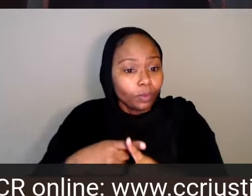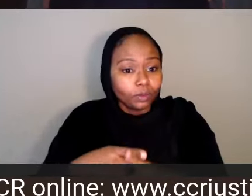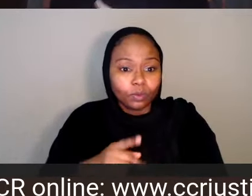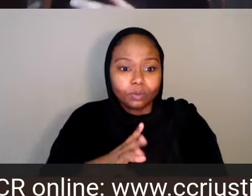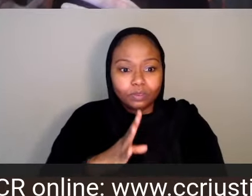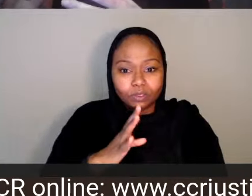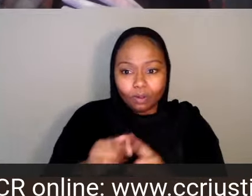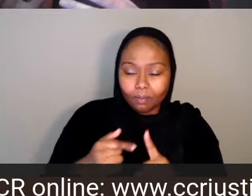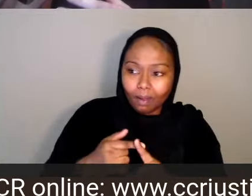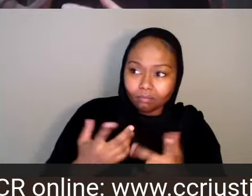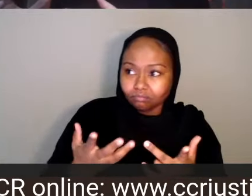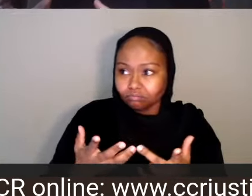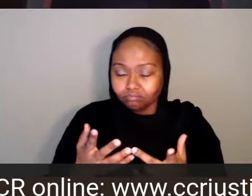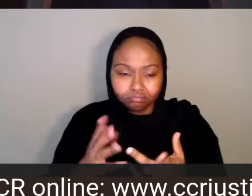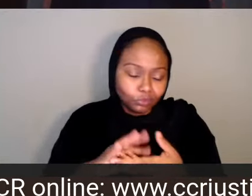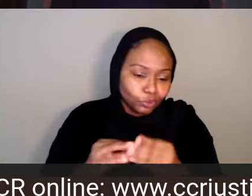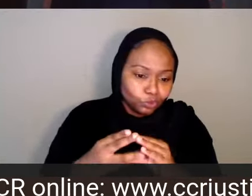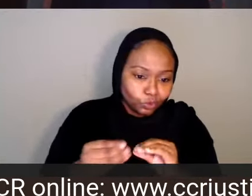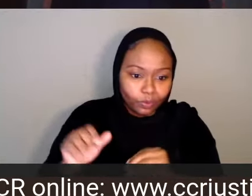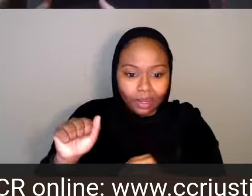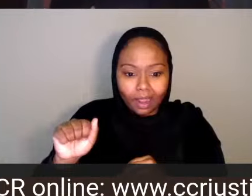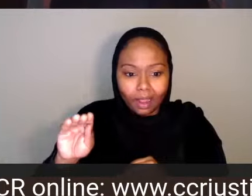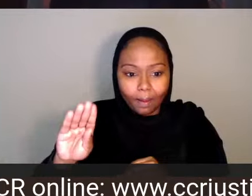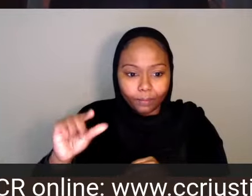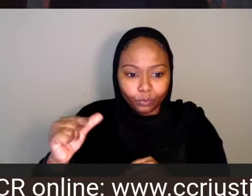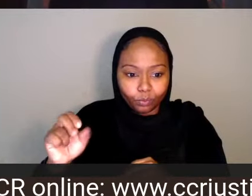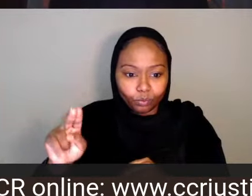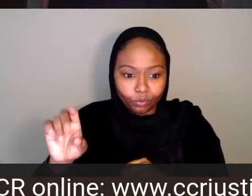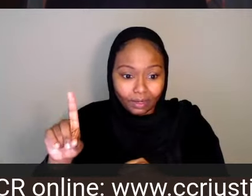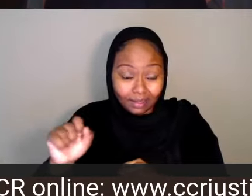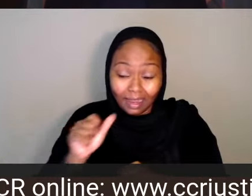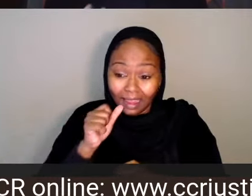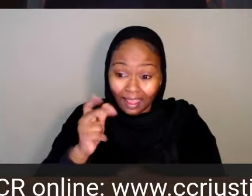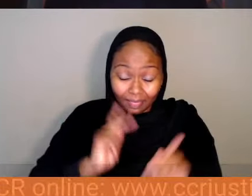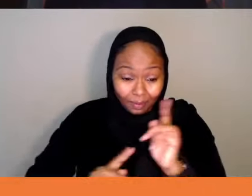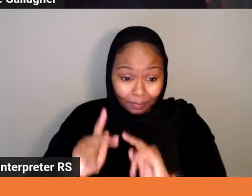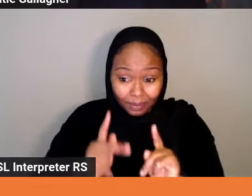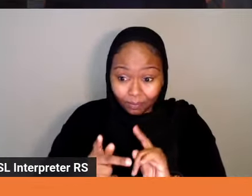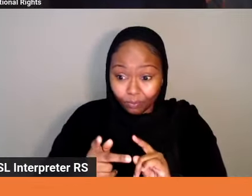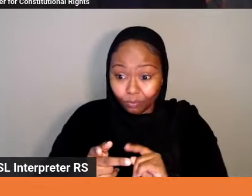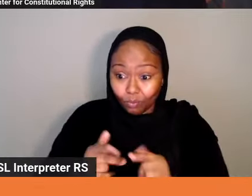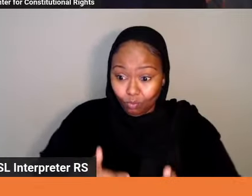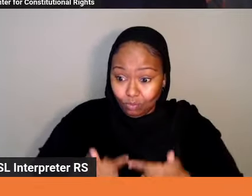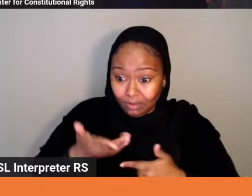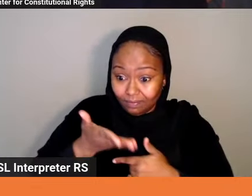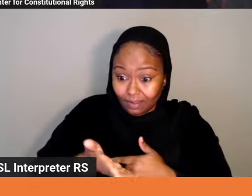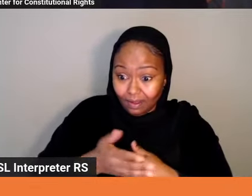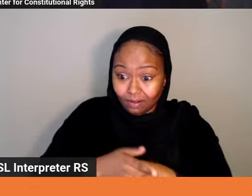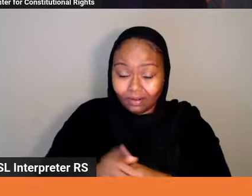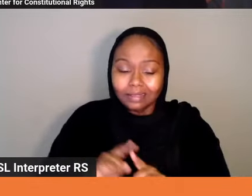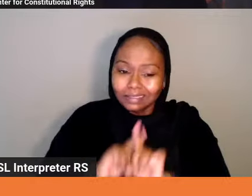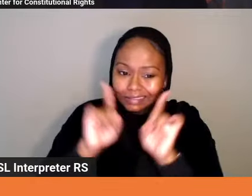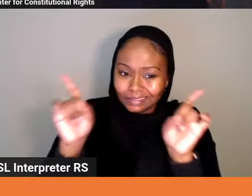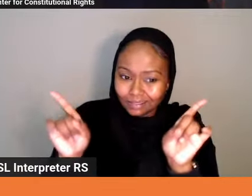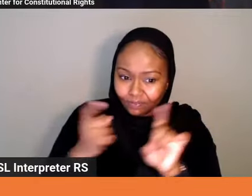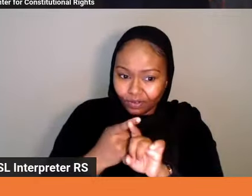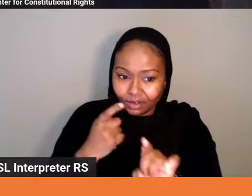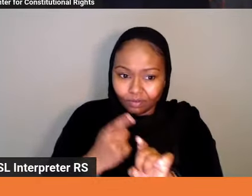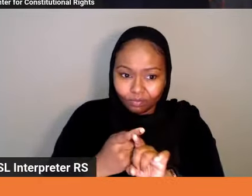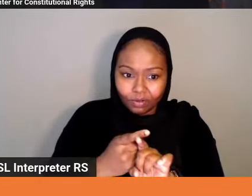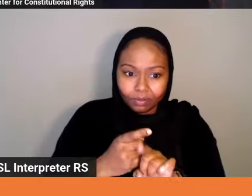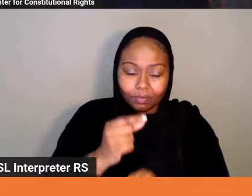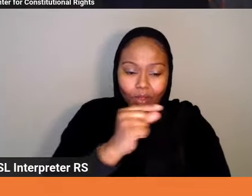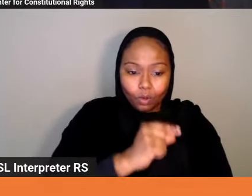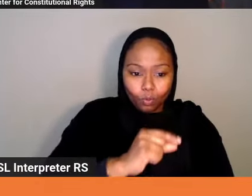Ghraib and the individuals who were detained there, it is somewhat different from Guantanamo and the black